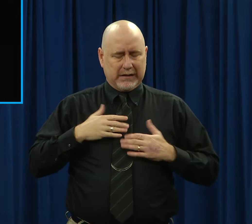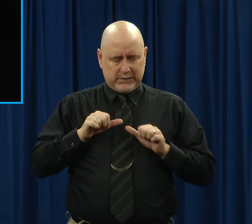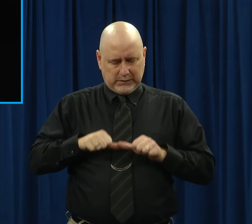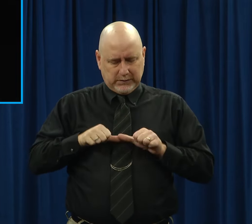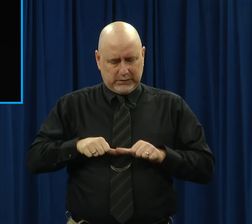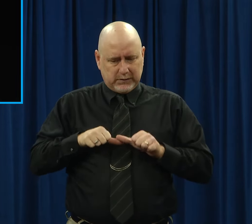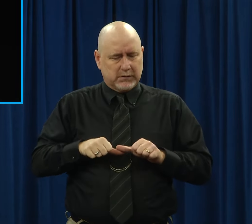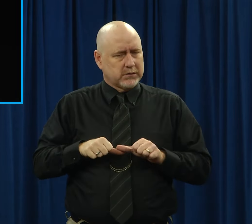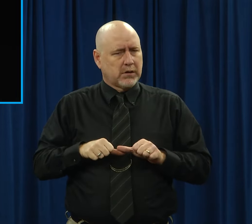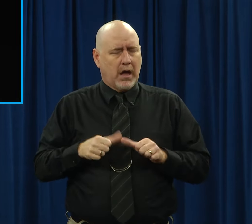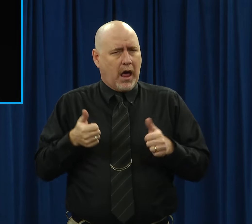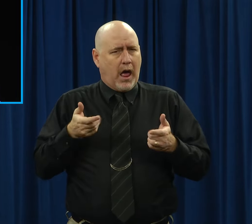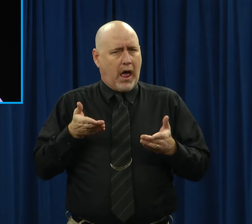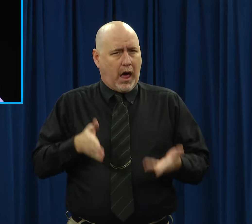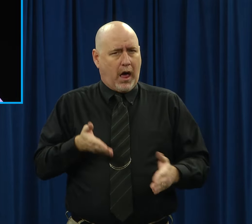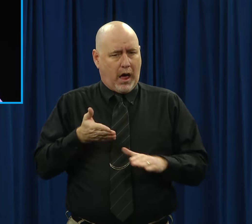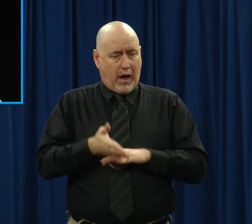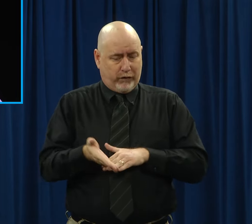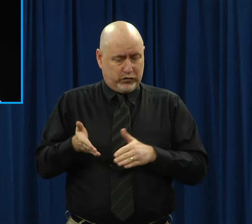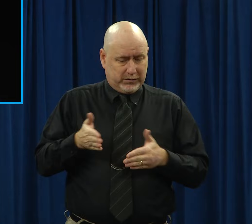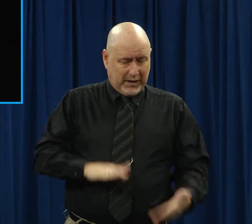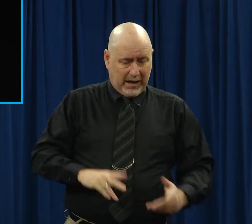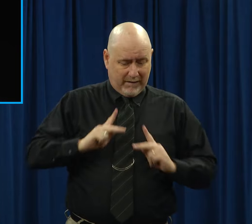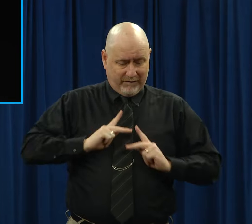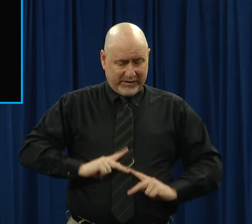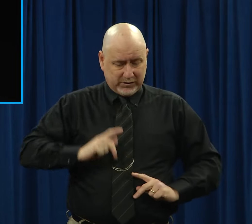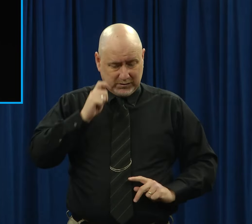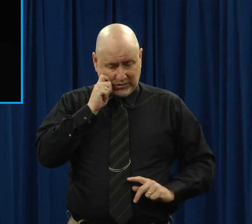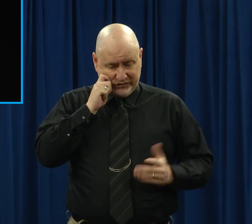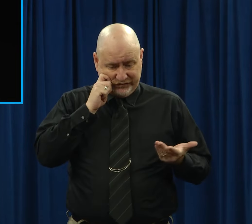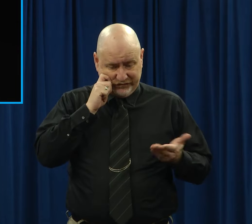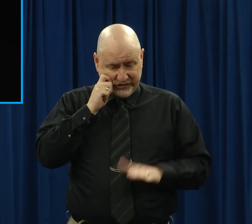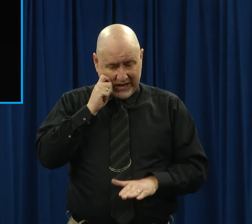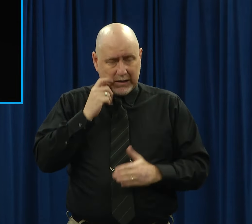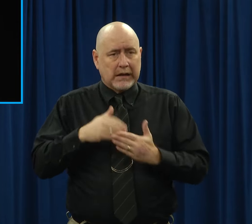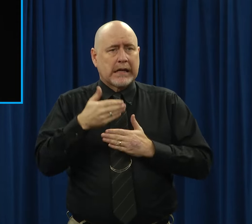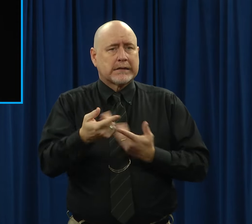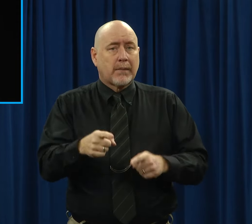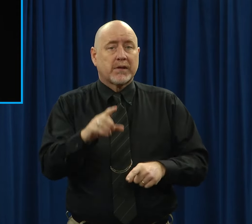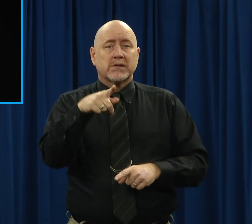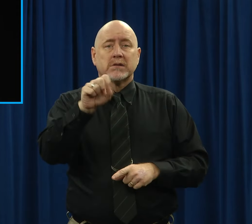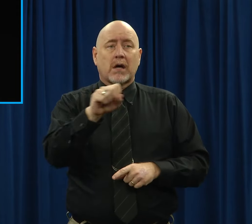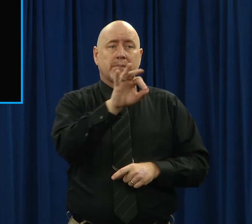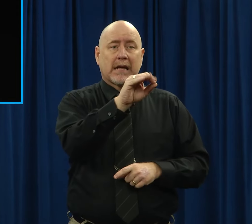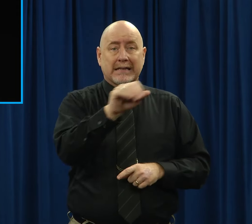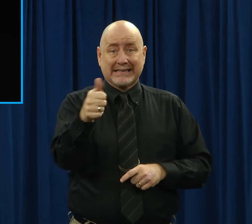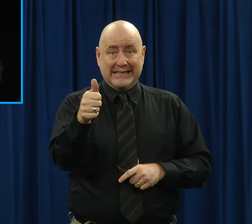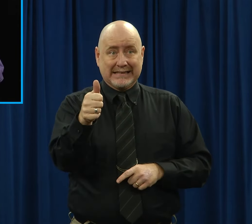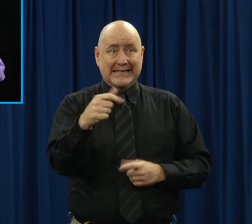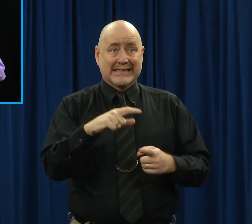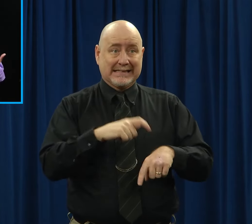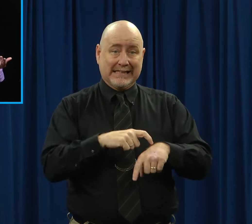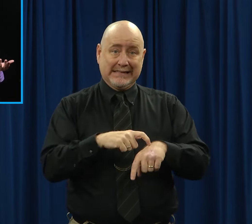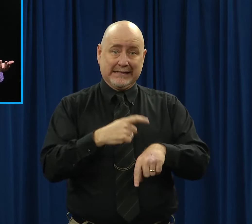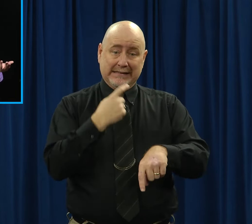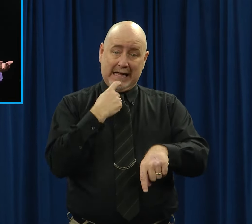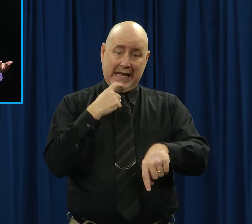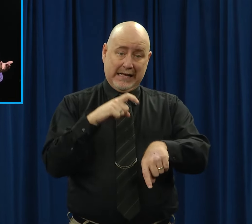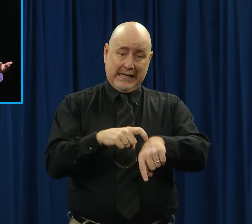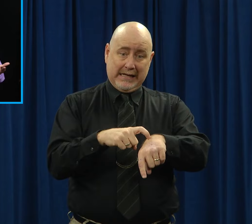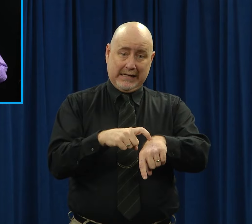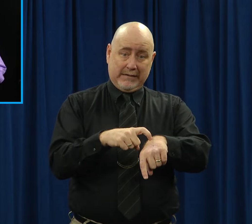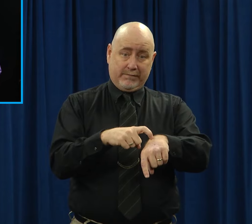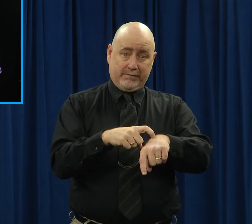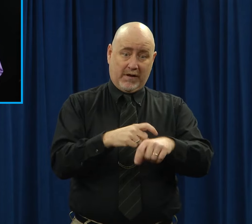this physical body, what happens when the physical body dies? Psalm 90 and verse 10 says, the days of